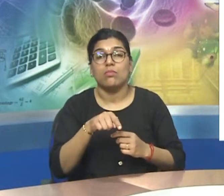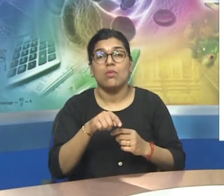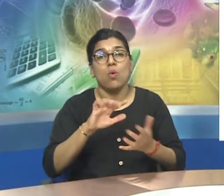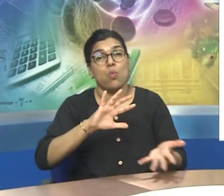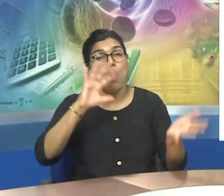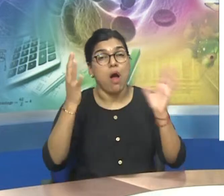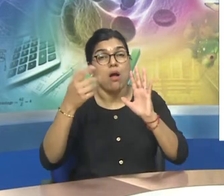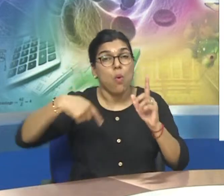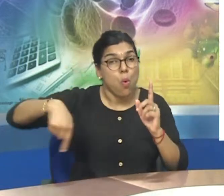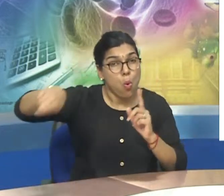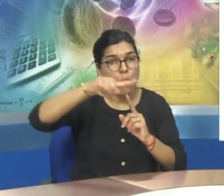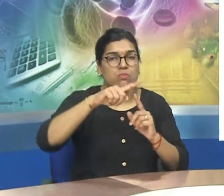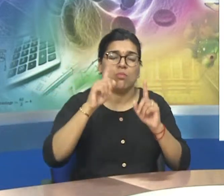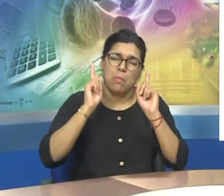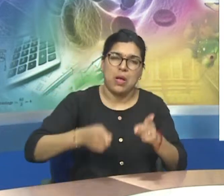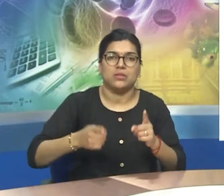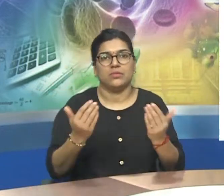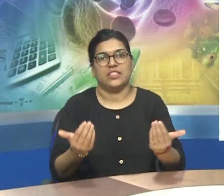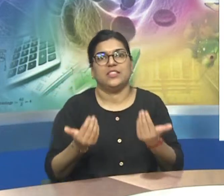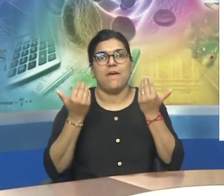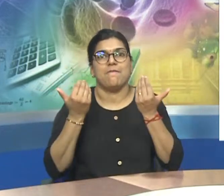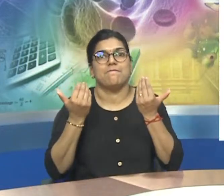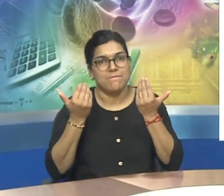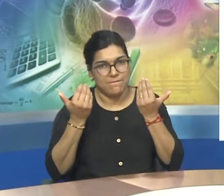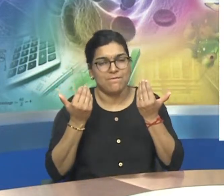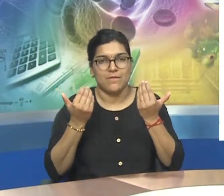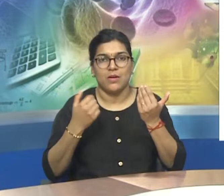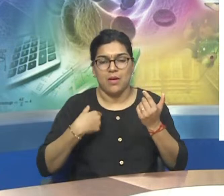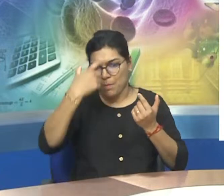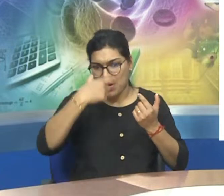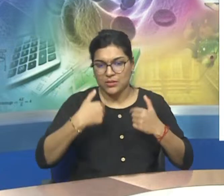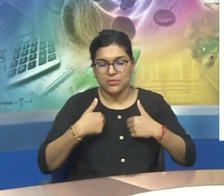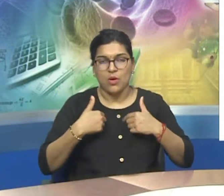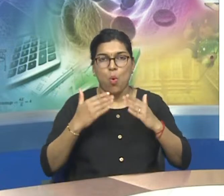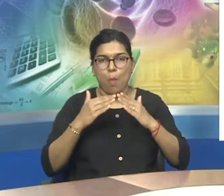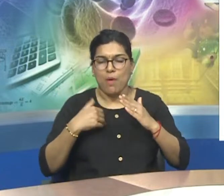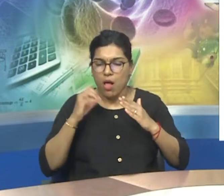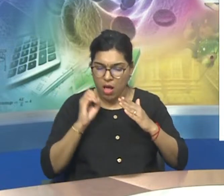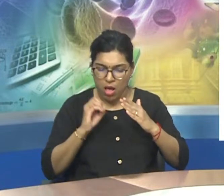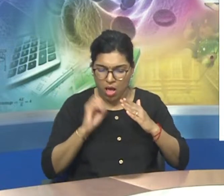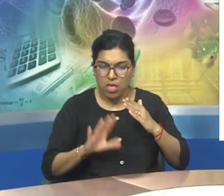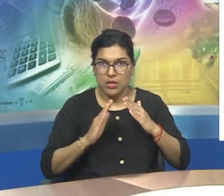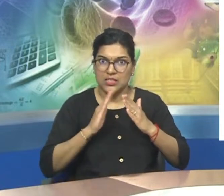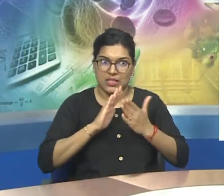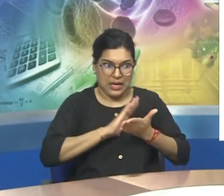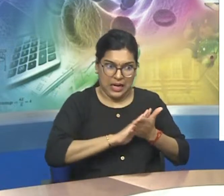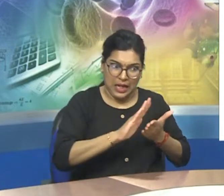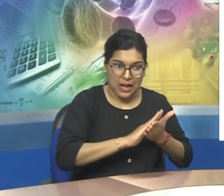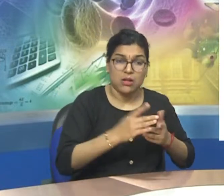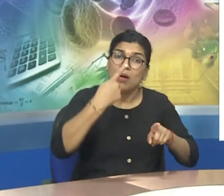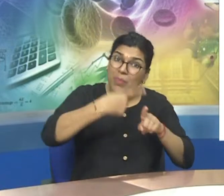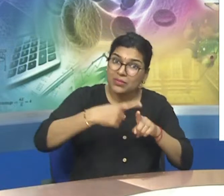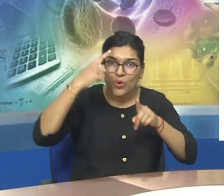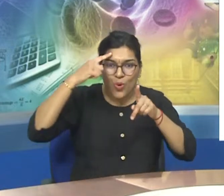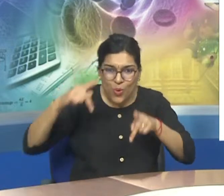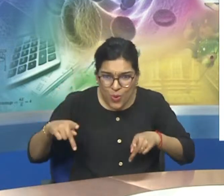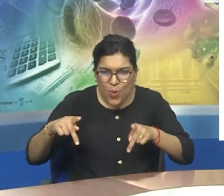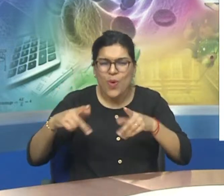the slide has answer of the question also. It is in points. So the point number 1